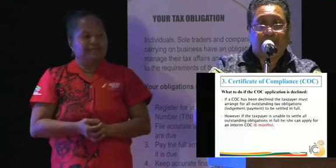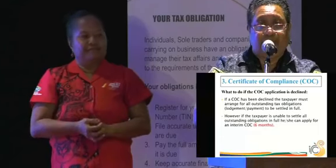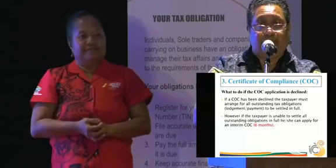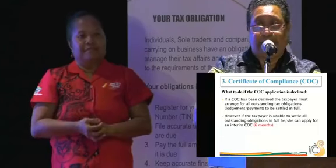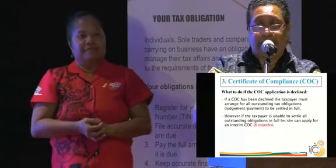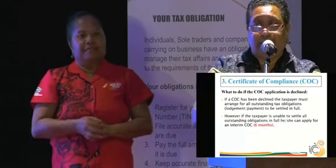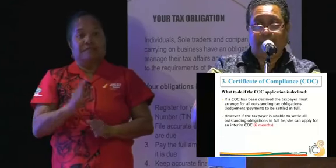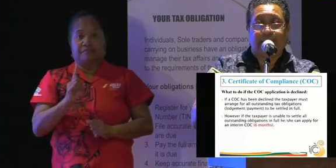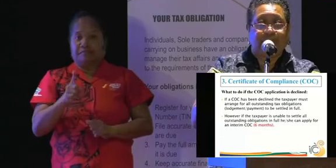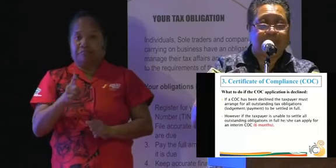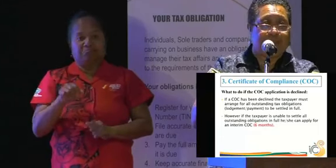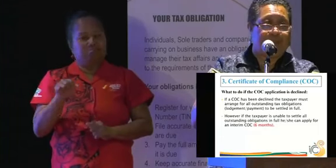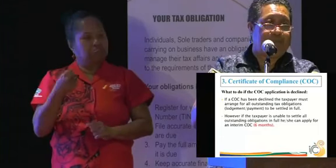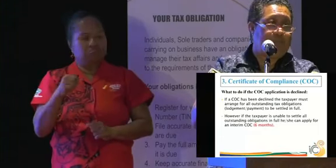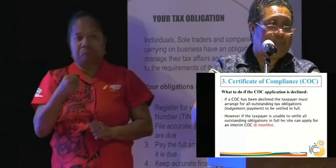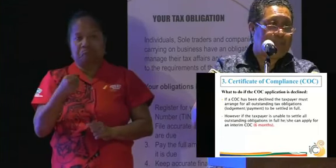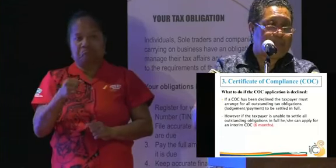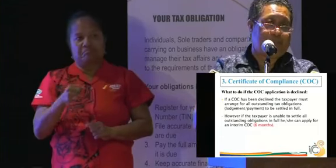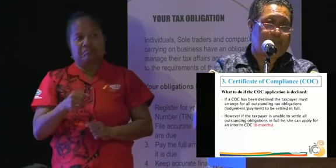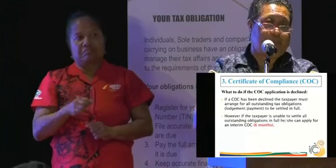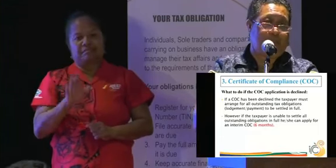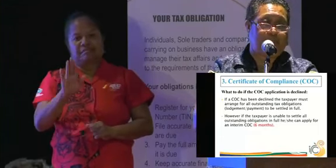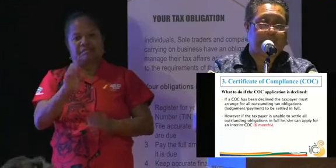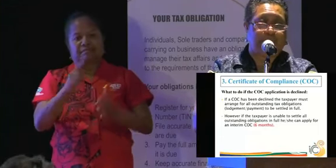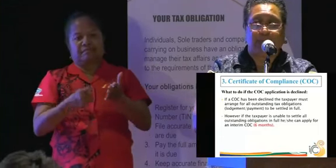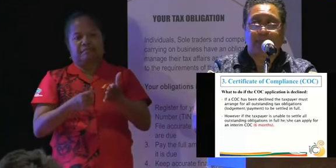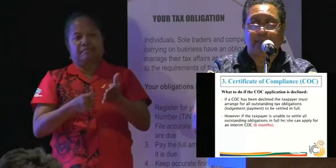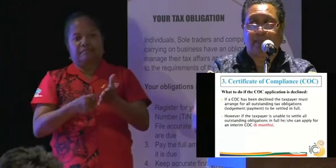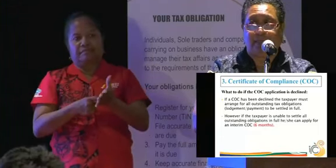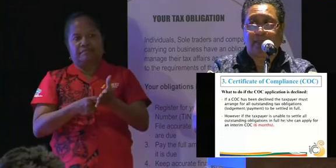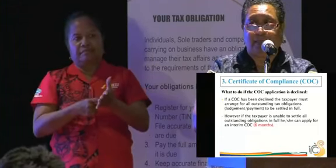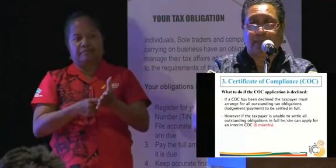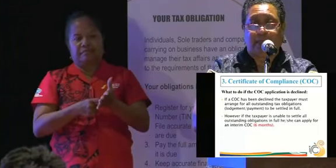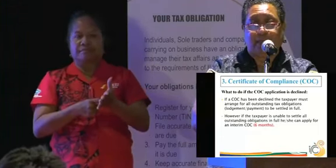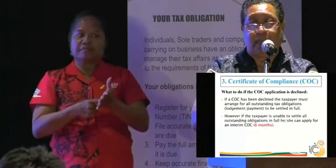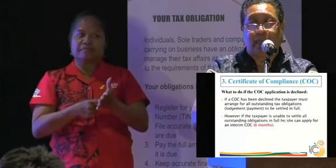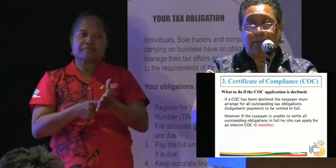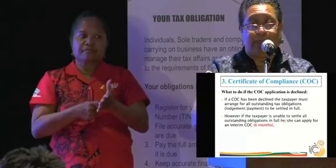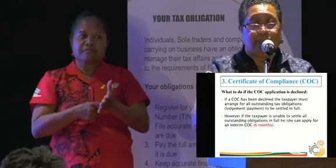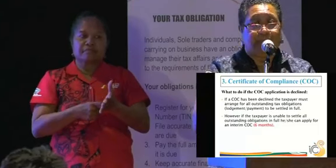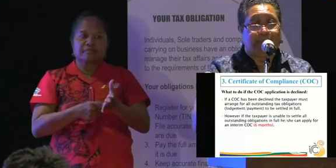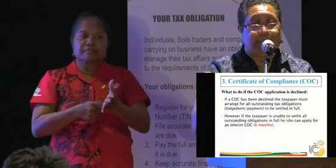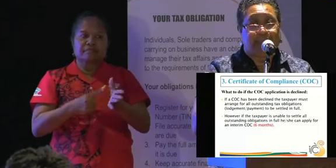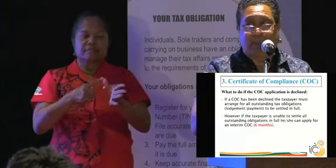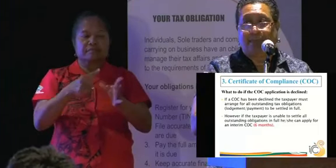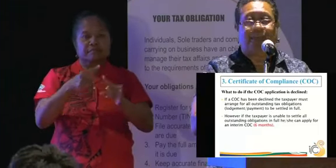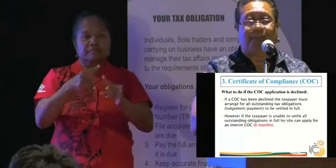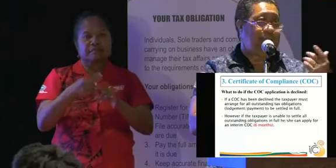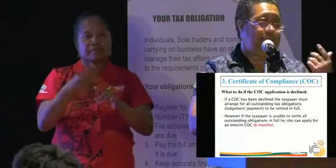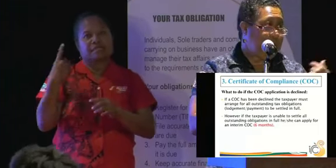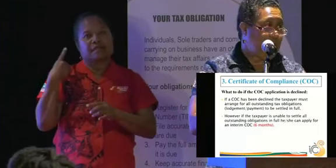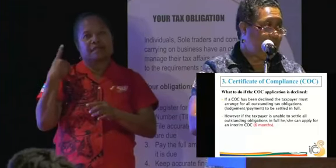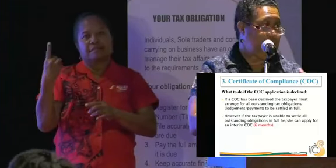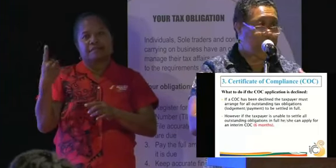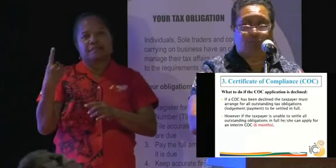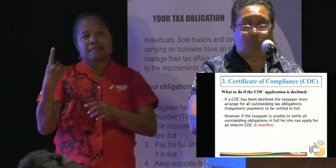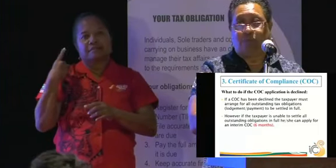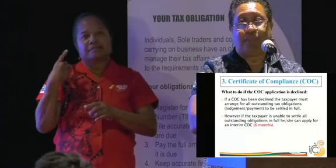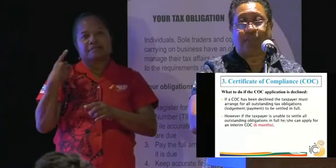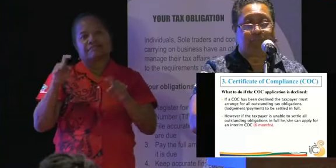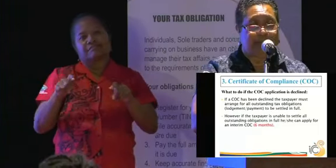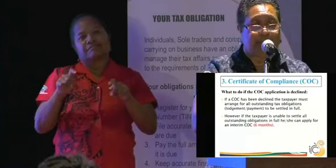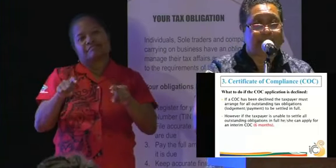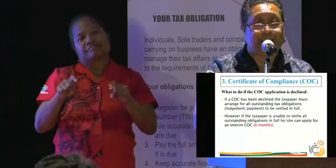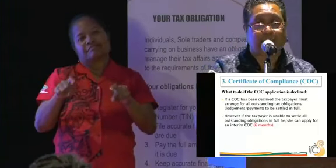But if there are outstandings and the system rejects the application, that application is then handed over